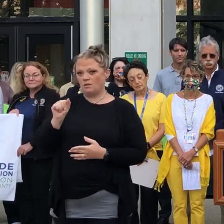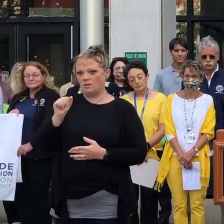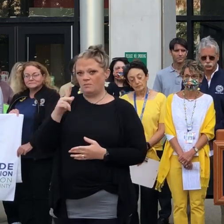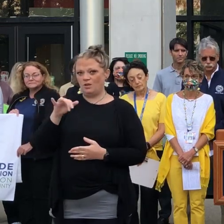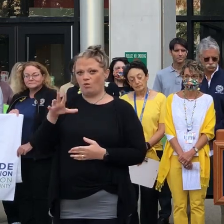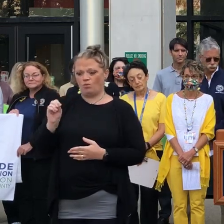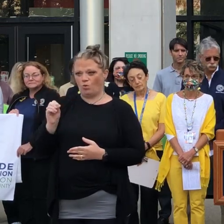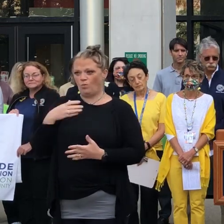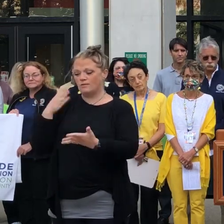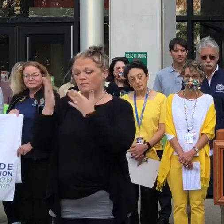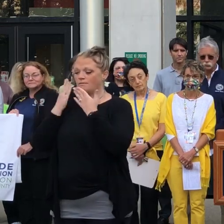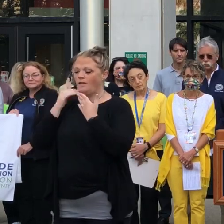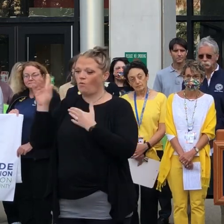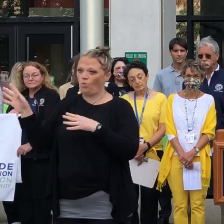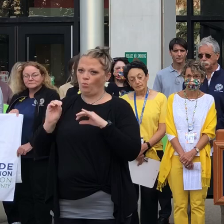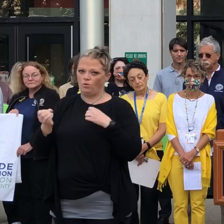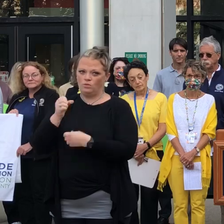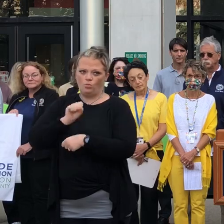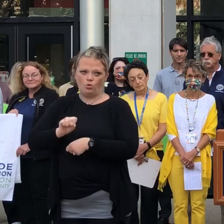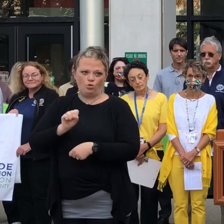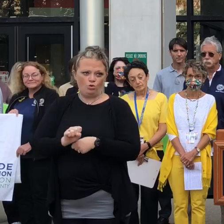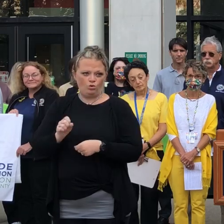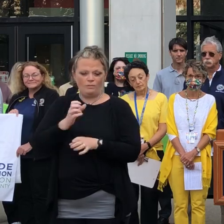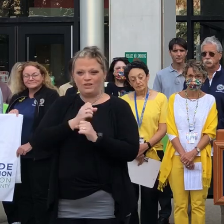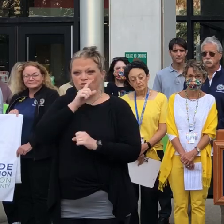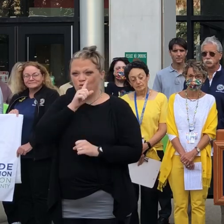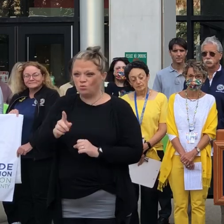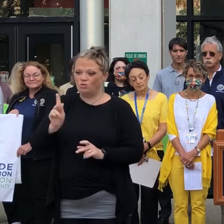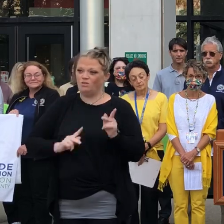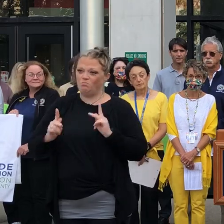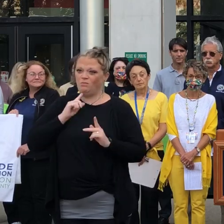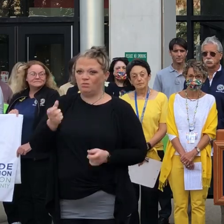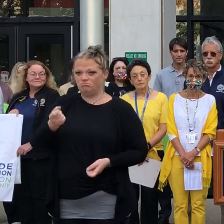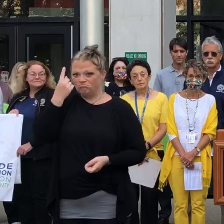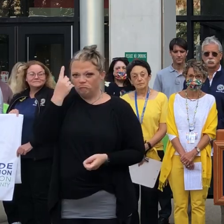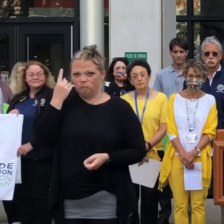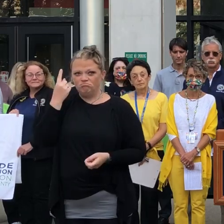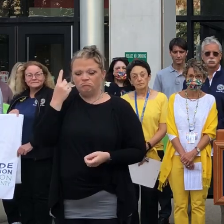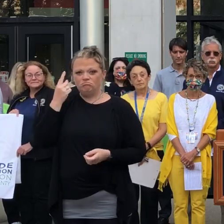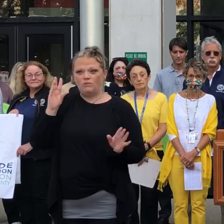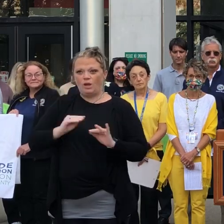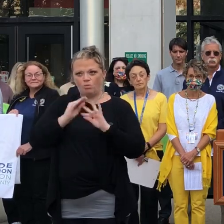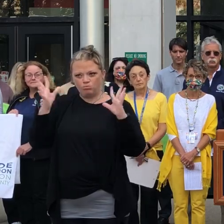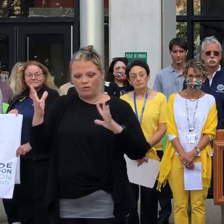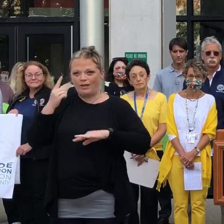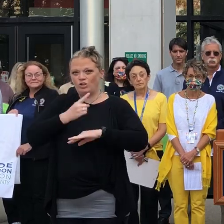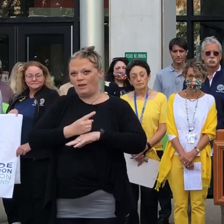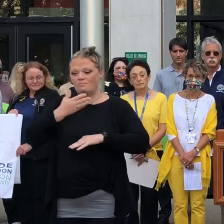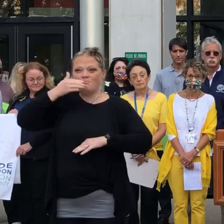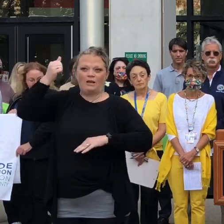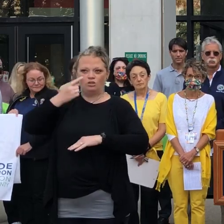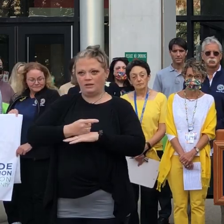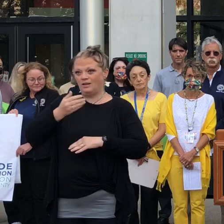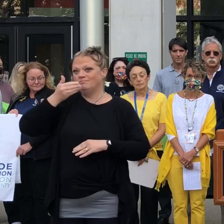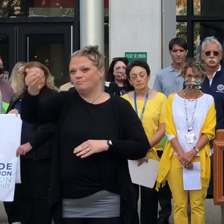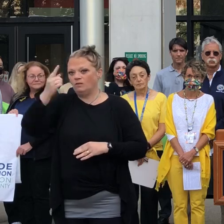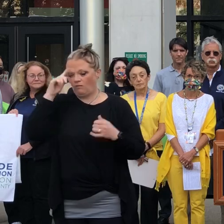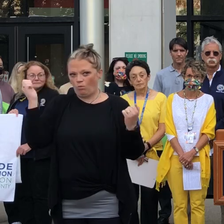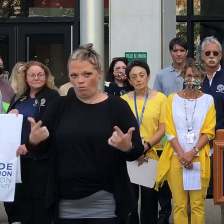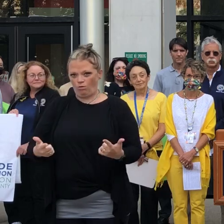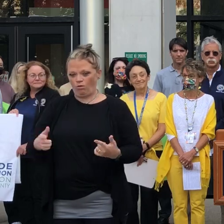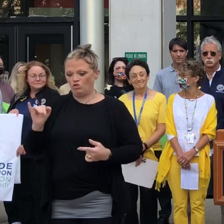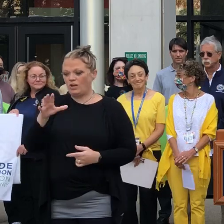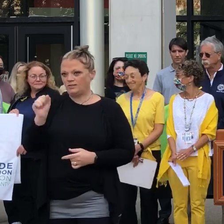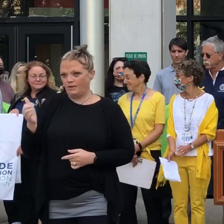and to thank her for her organization's work to ensure that people understand that a brighter day does lie ahead for all.